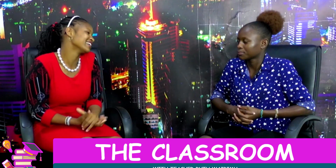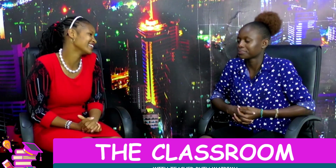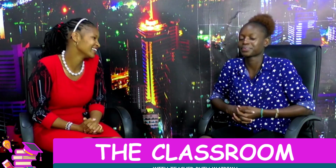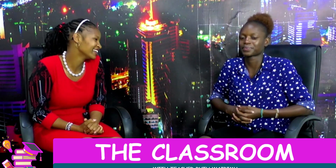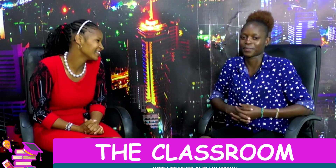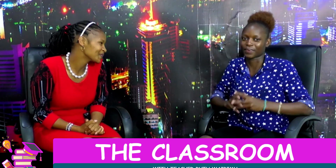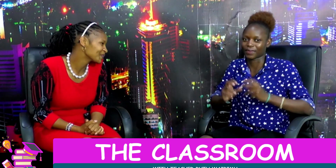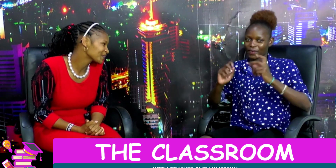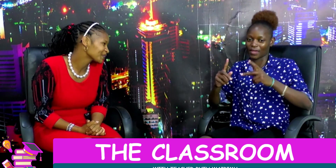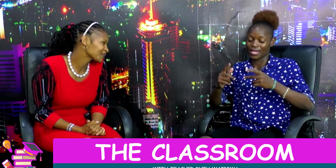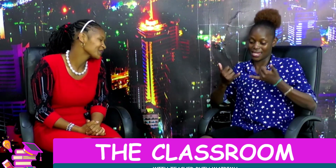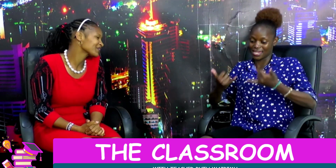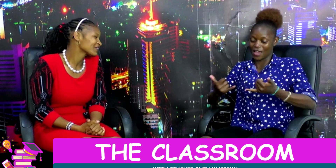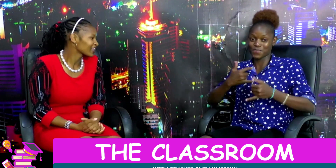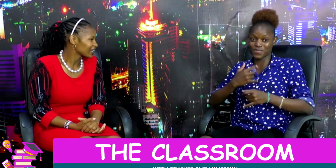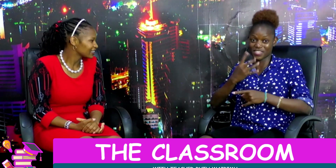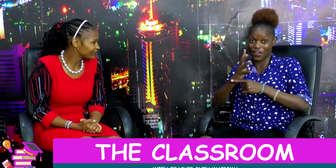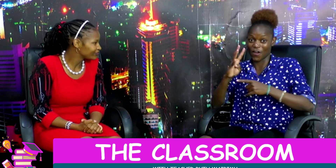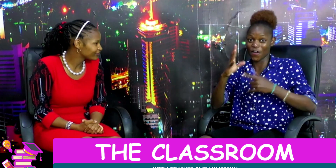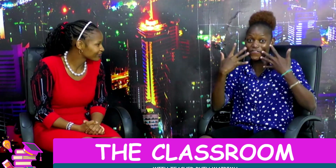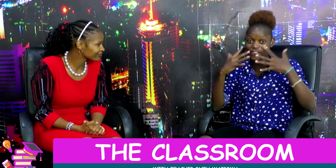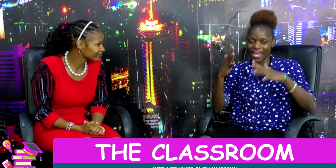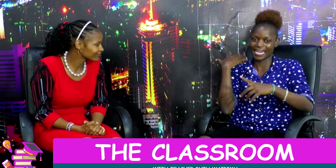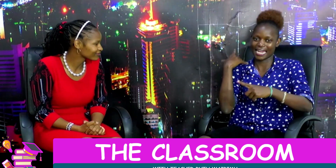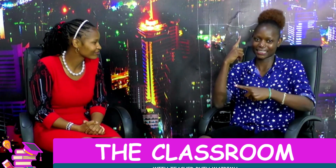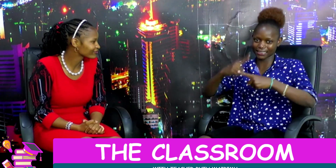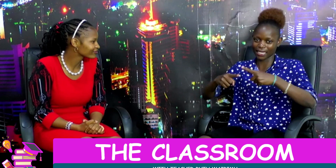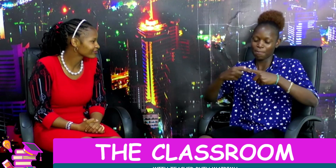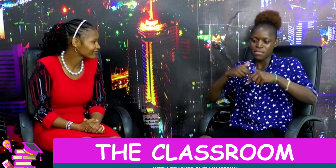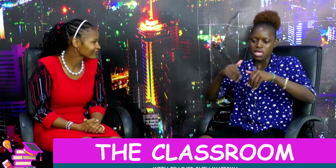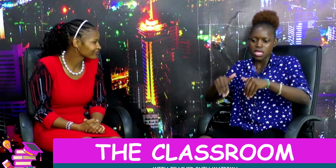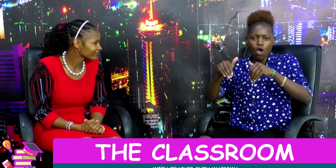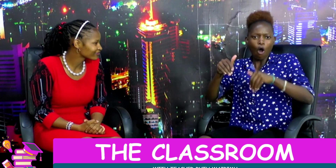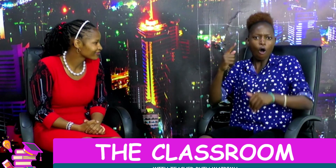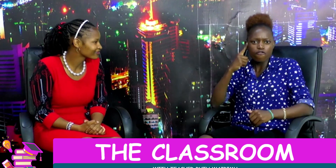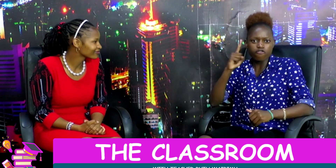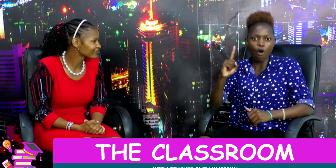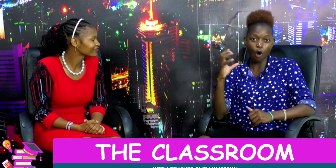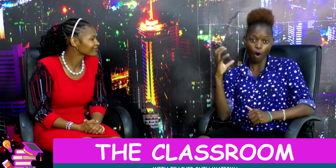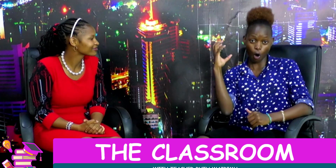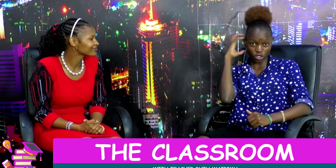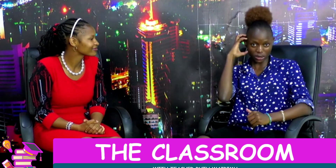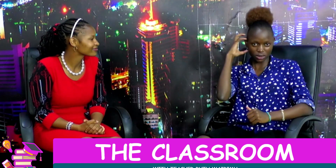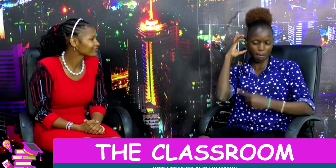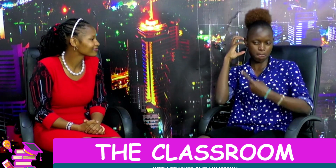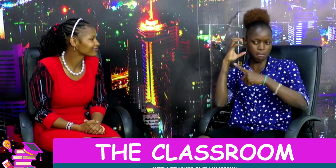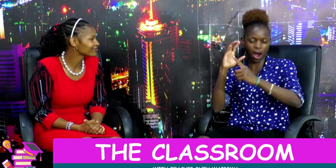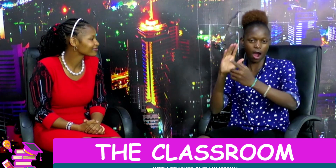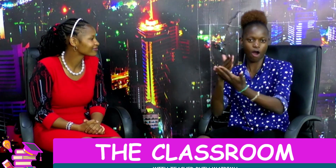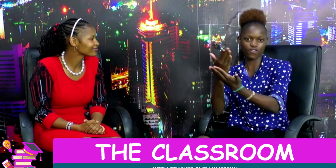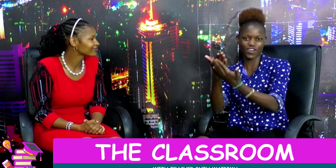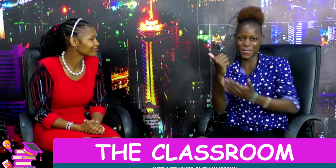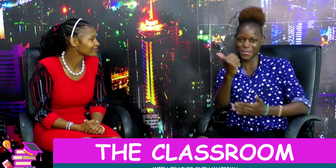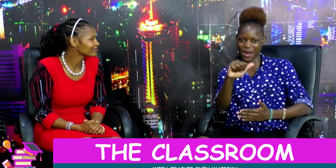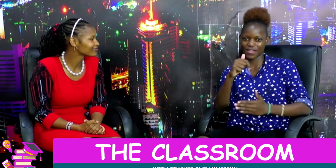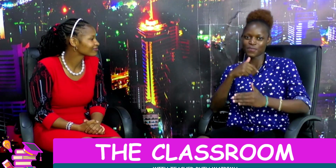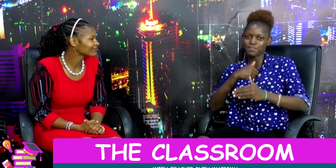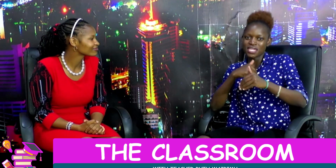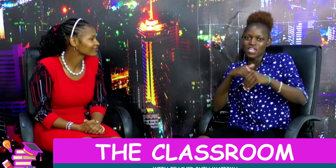life later? Please explain that to us. Okay, so after I finished Form 4 last year, I'm